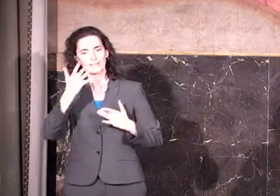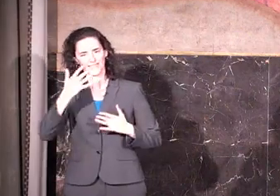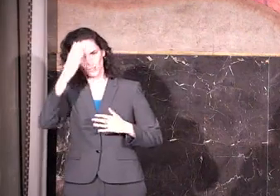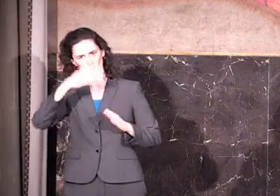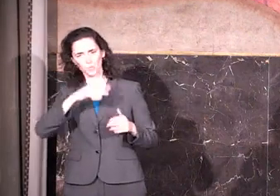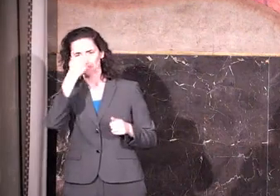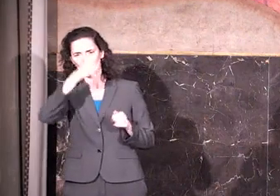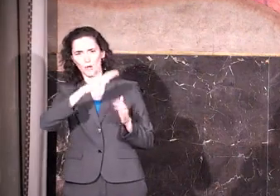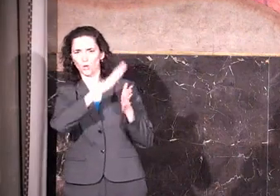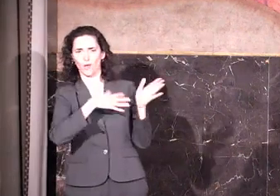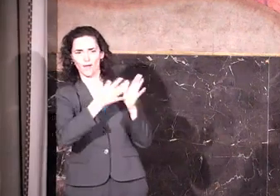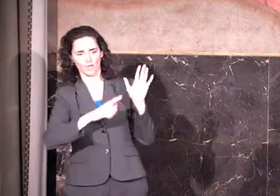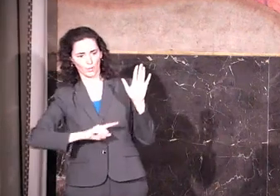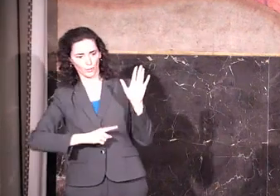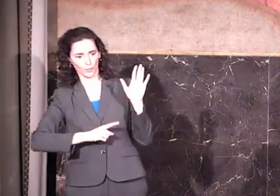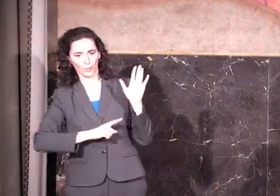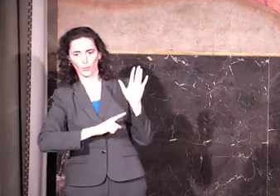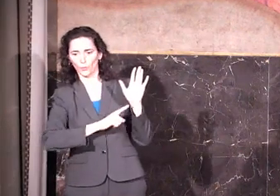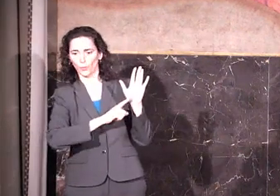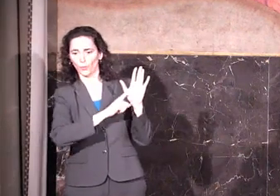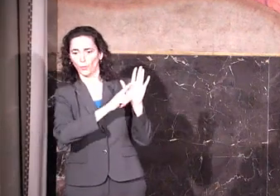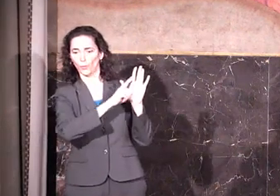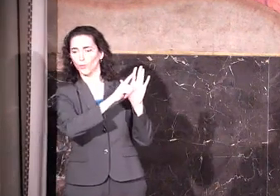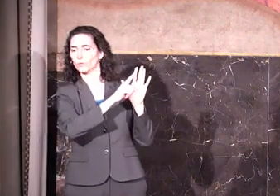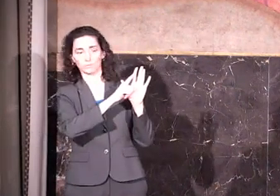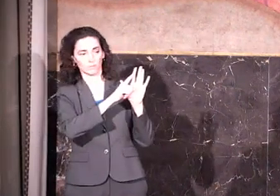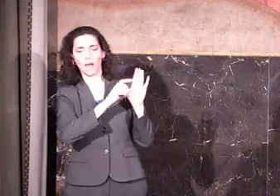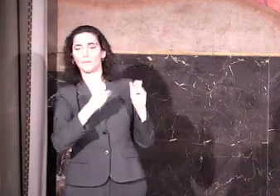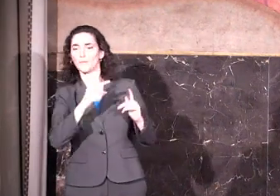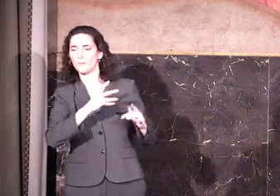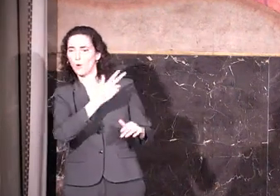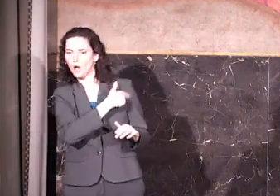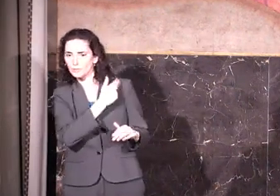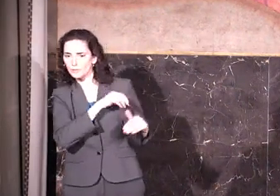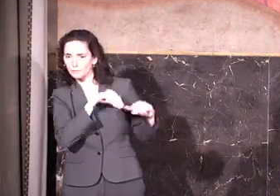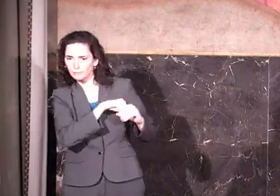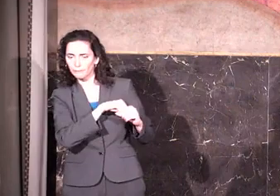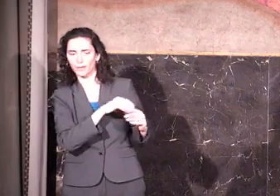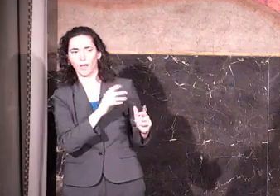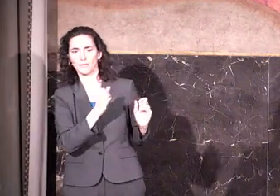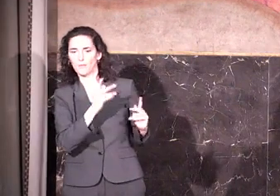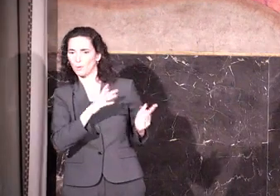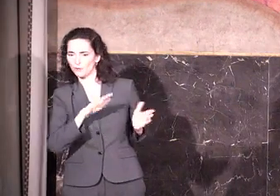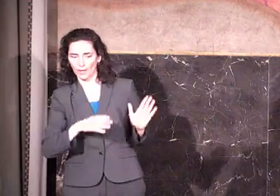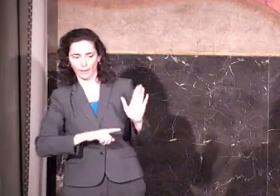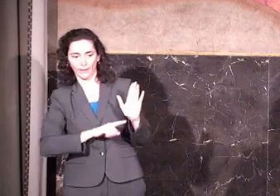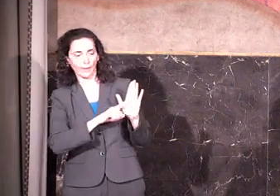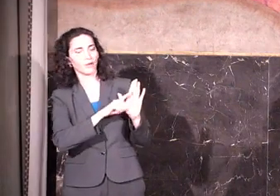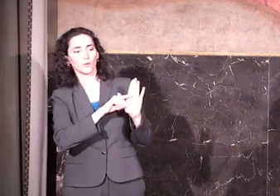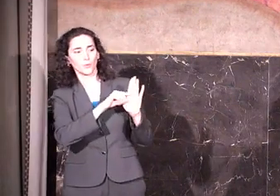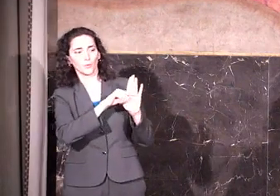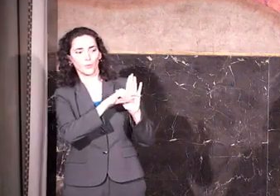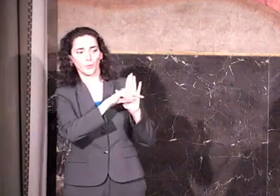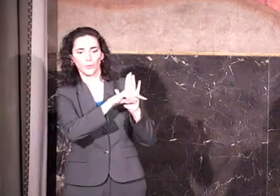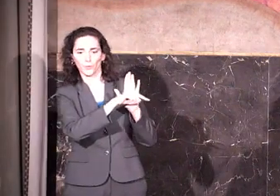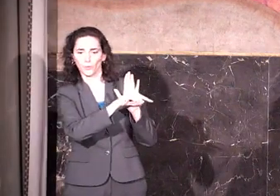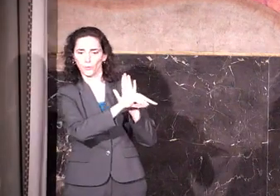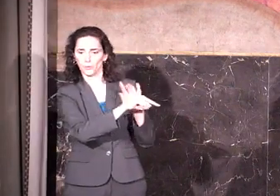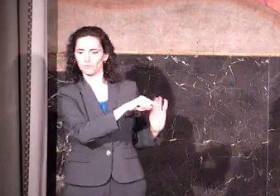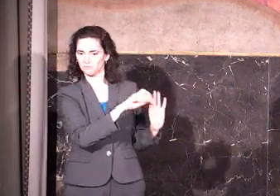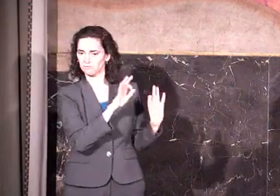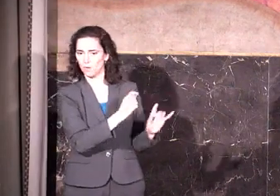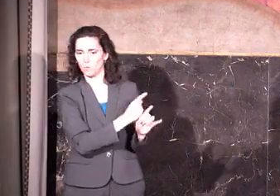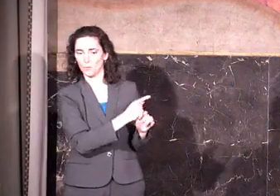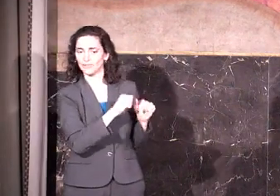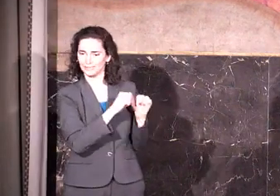our hospitalizations, our deaths, obviously headed in the right direction, along with our social distancing, our hygiene, and